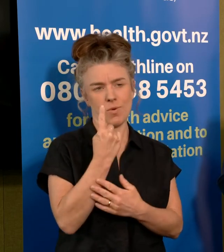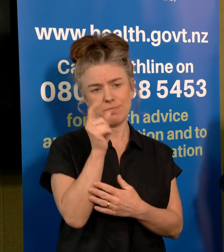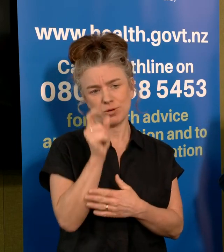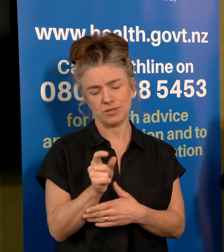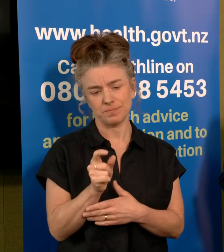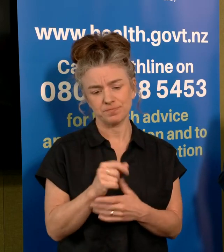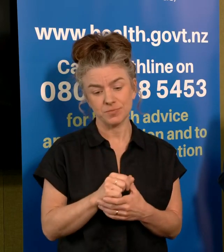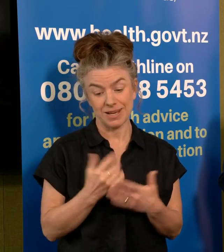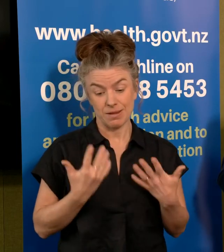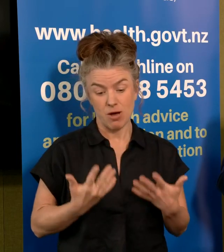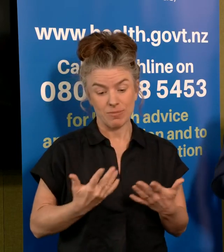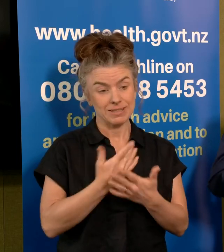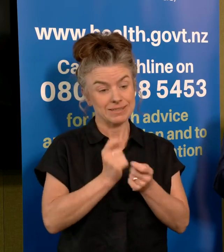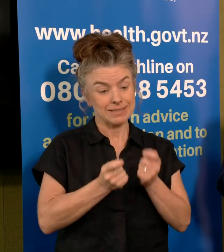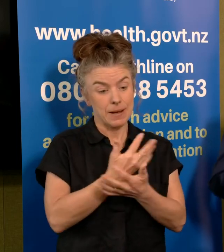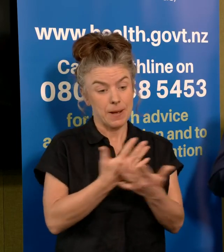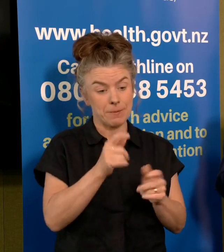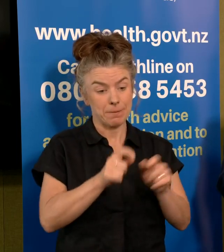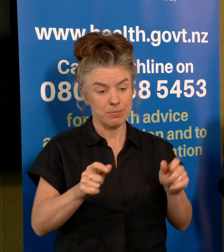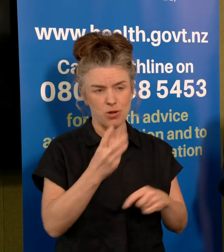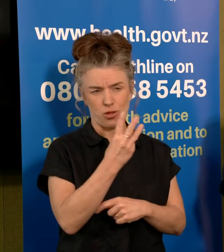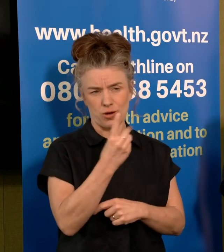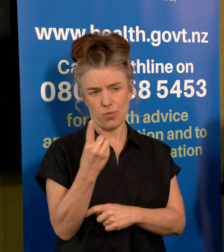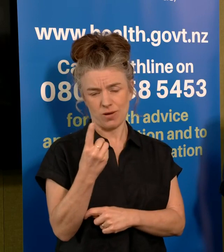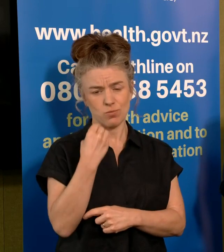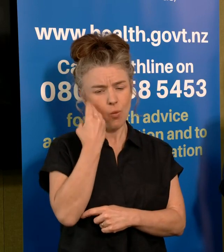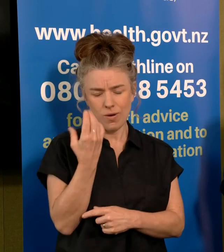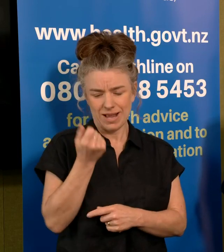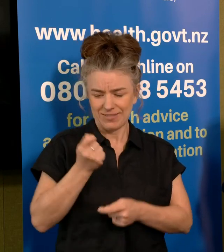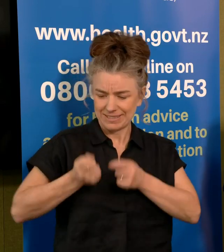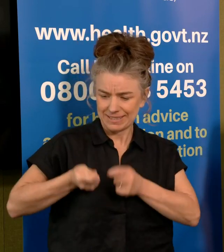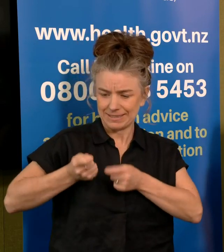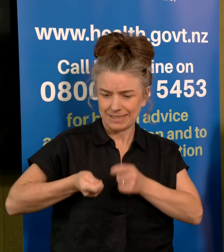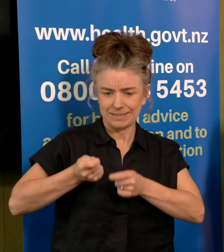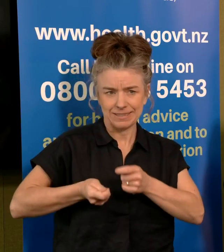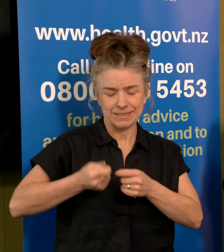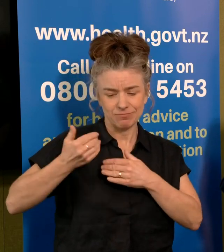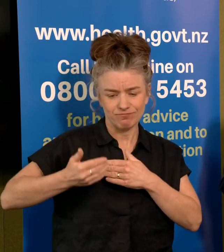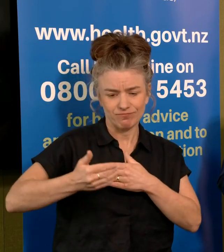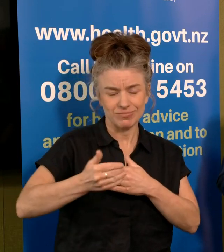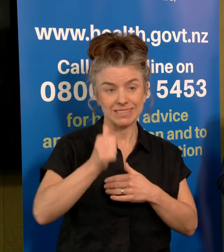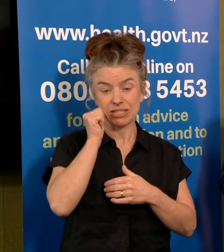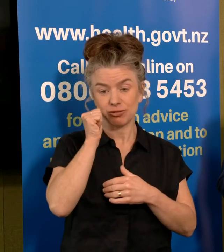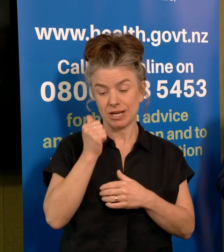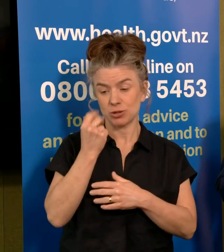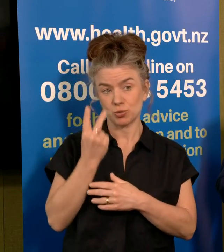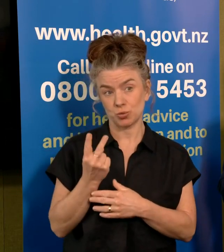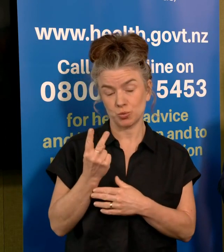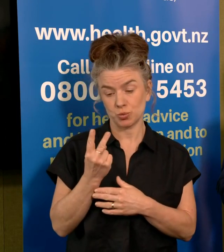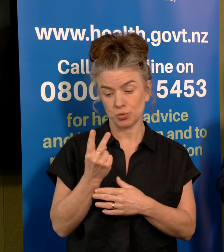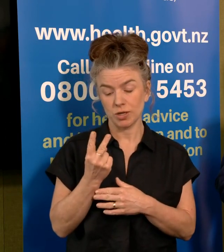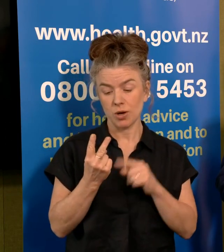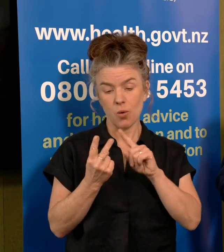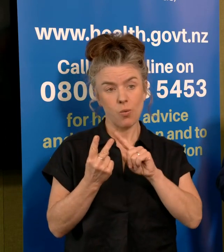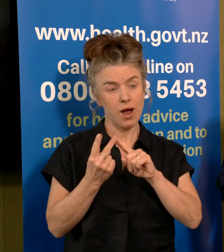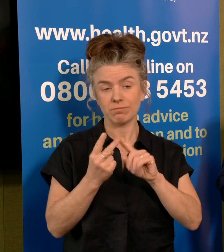31 tests underway at the moment, so at any point in time there is a number of tests in place. I mentioned 2 yesterday. I can confirm that one of